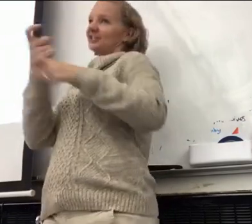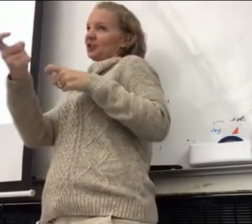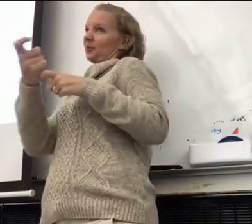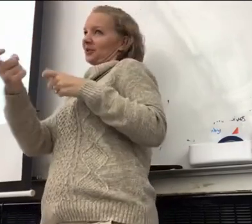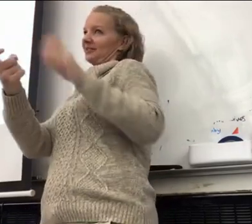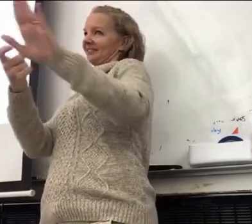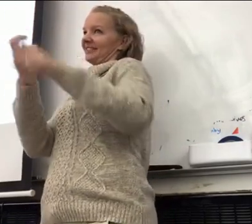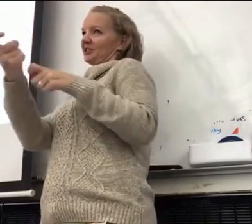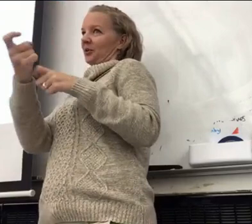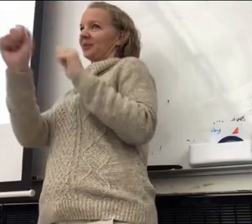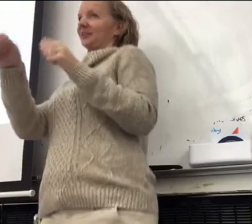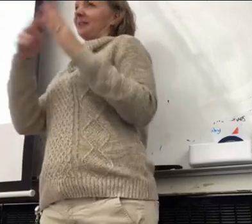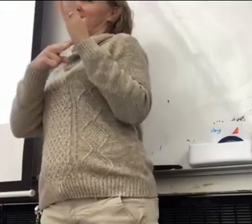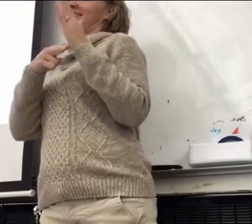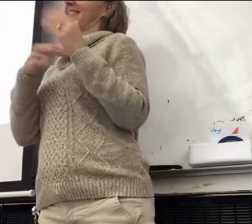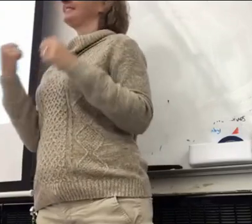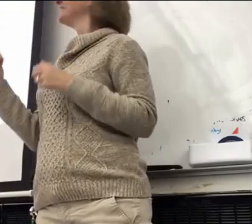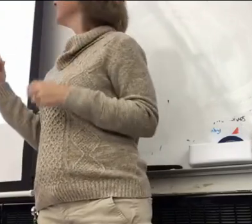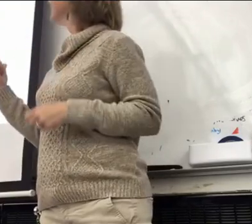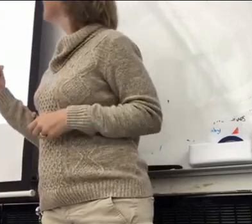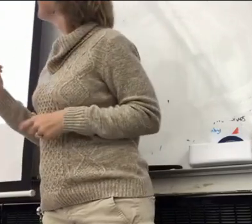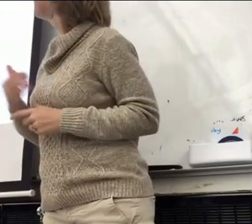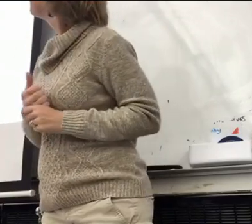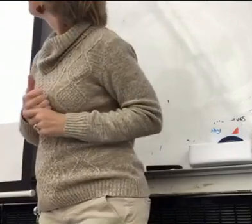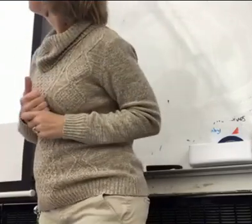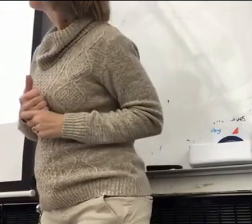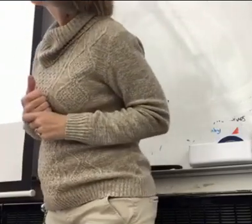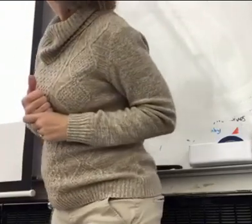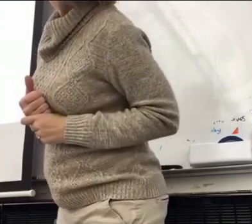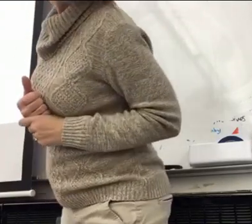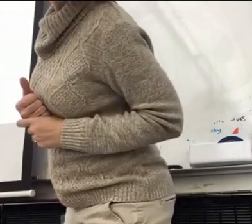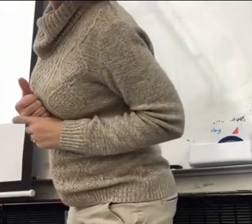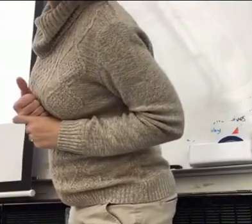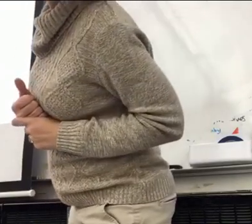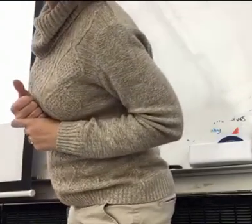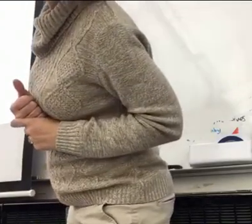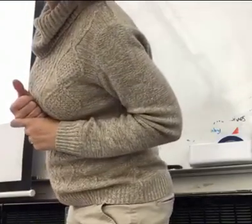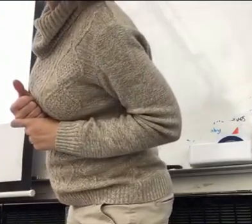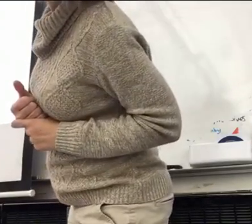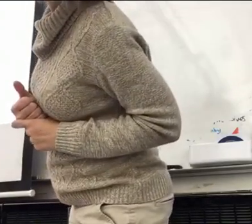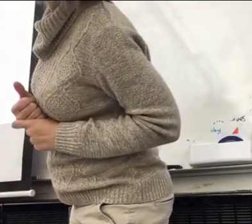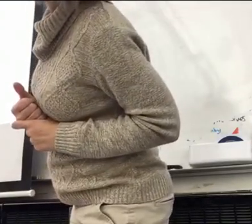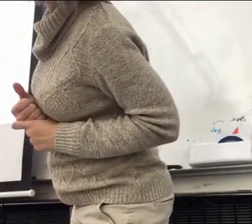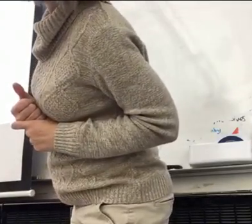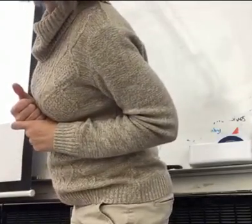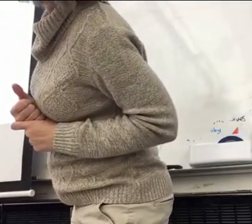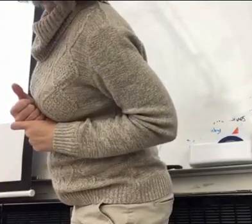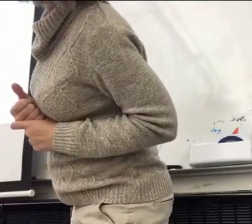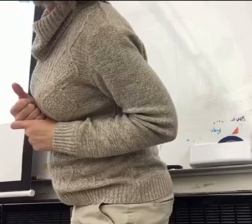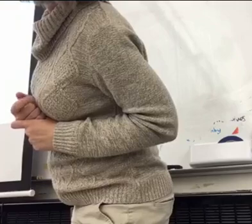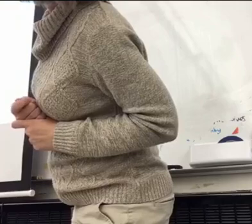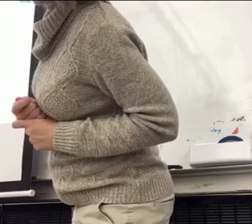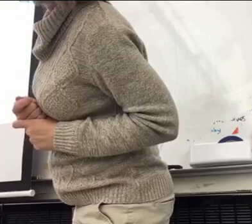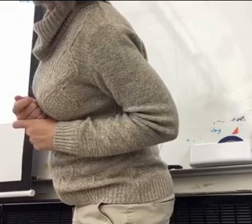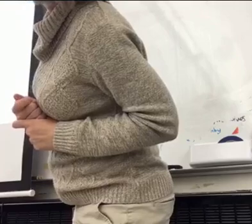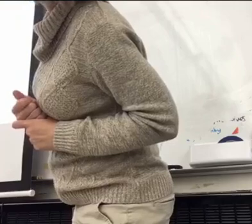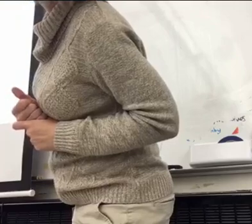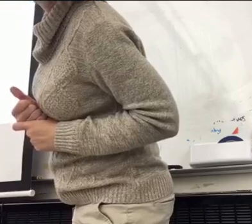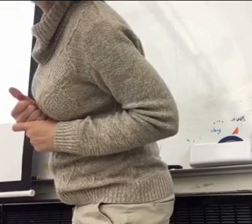joke, so you can read the joke. It's really funny. Oh my, so mad.